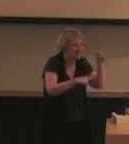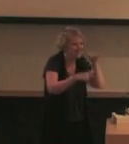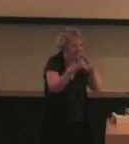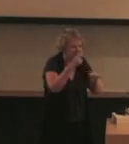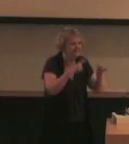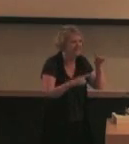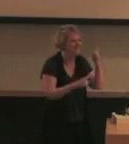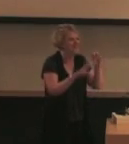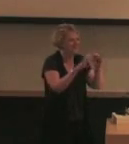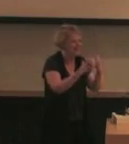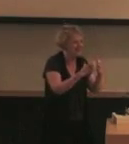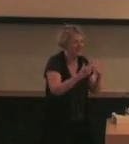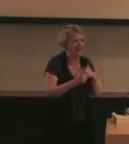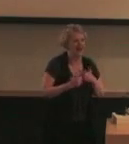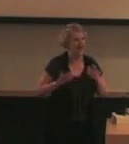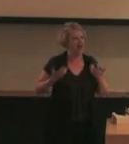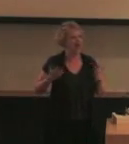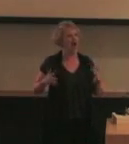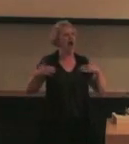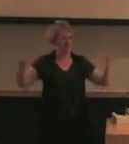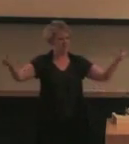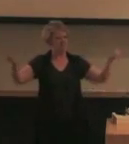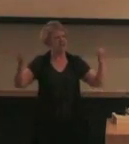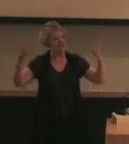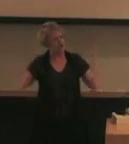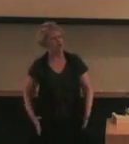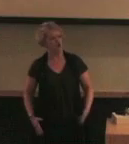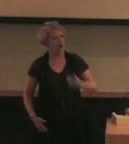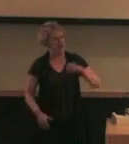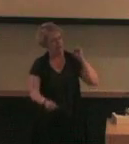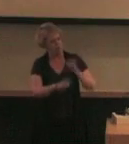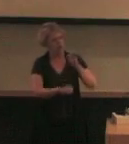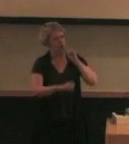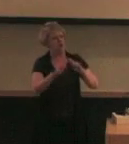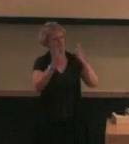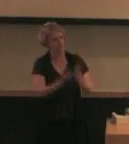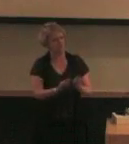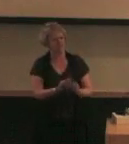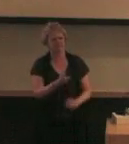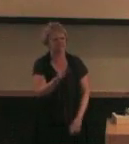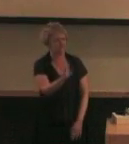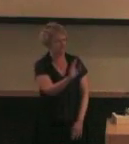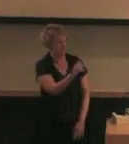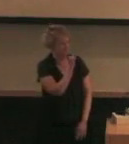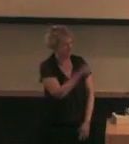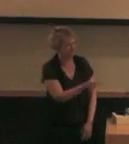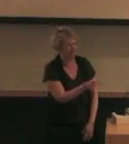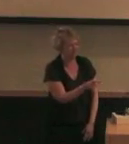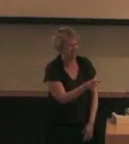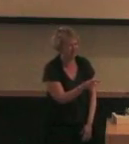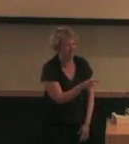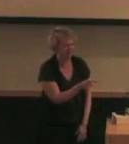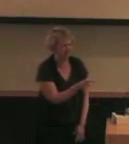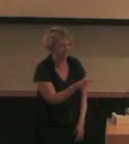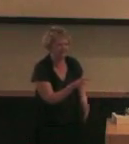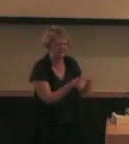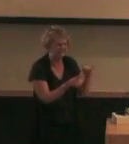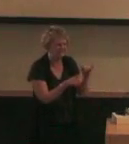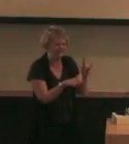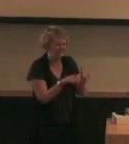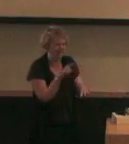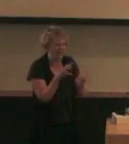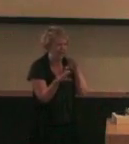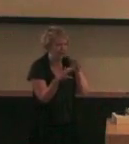a class, and then they say, I'm now a signer, I can now work on the deaf unit. No, not really. I mean, they still can't